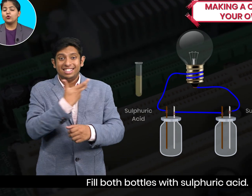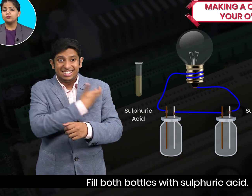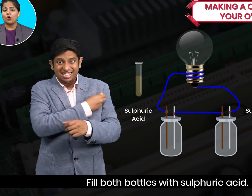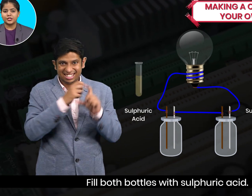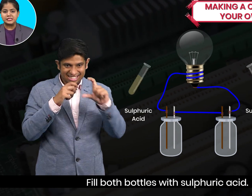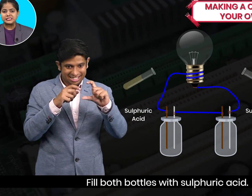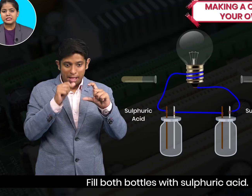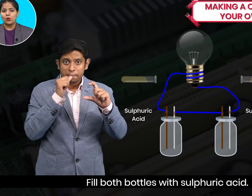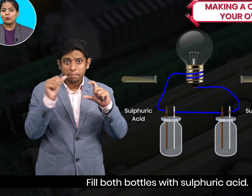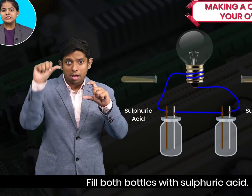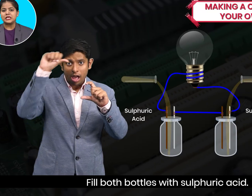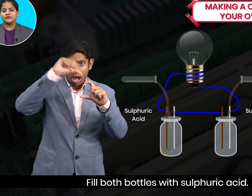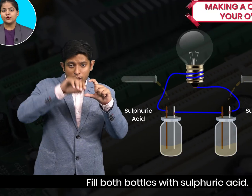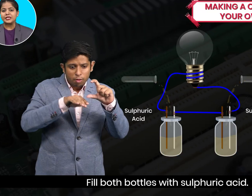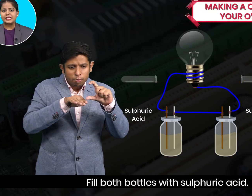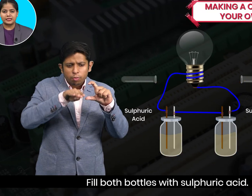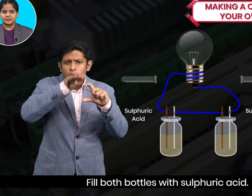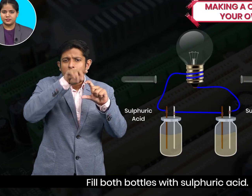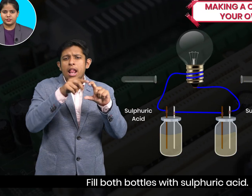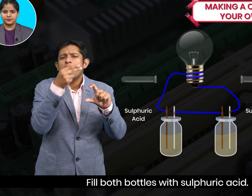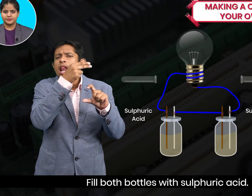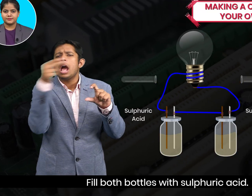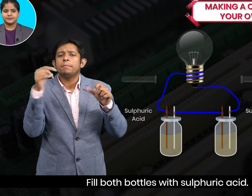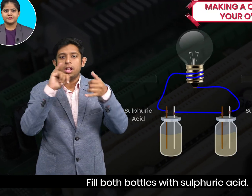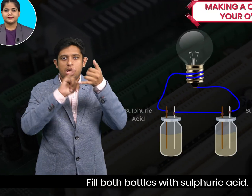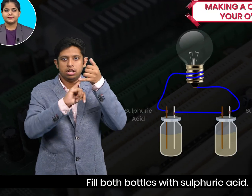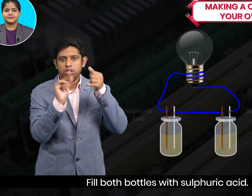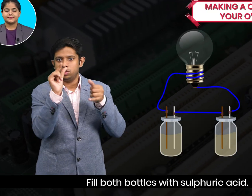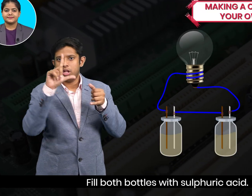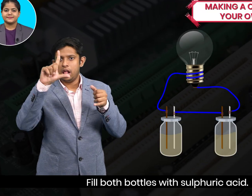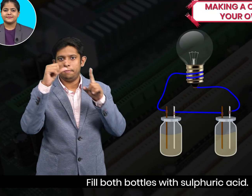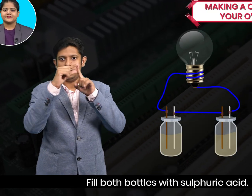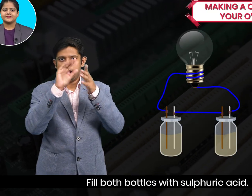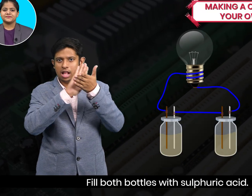Fill both bottles with sulfuric acid.